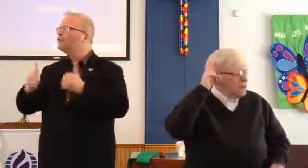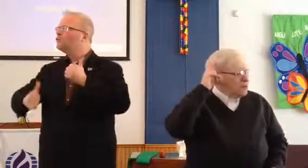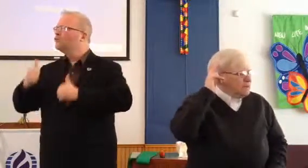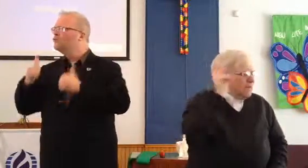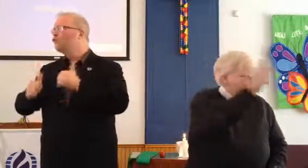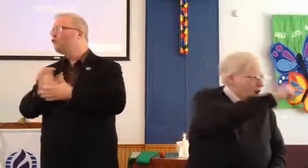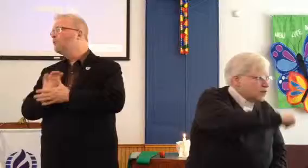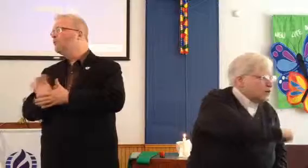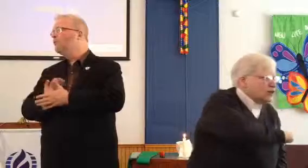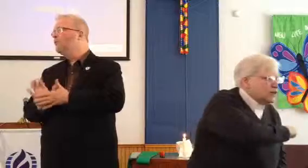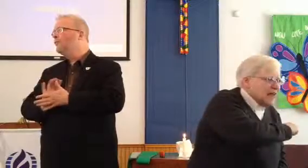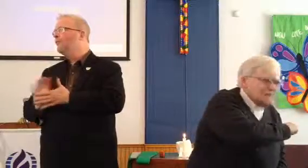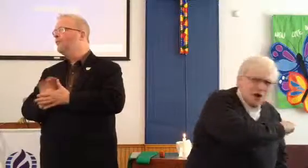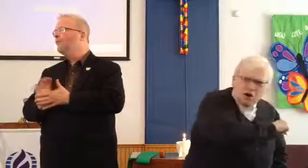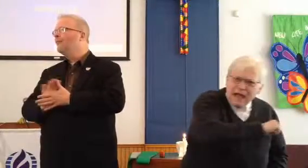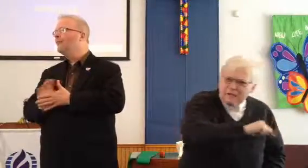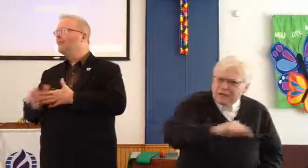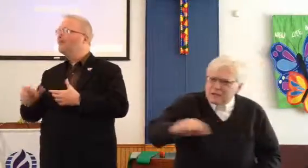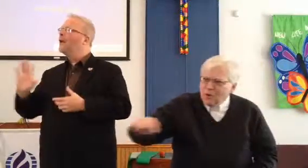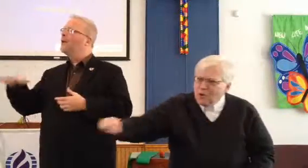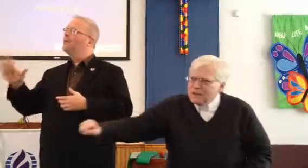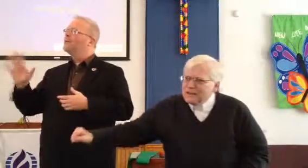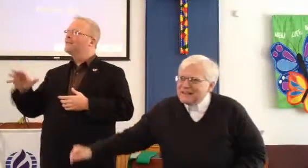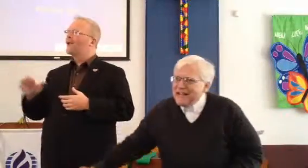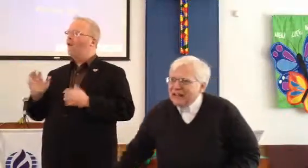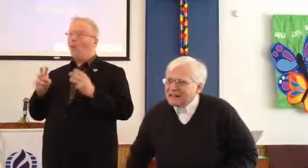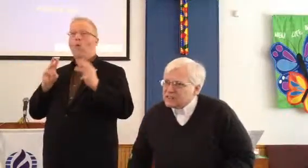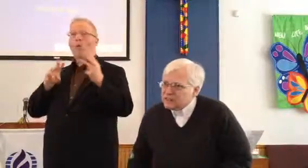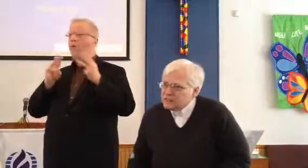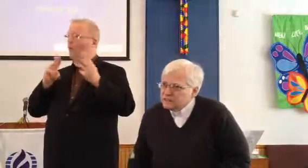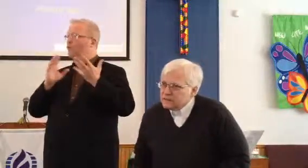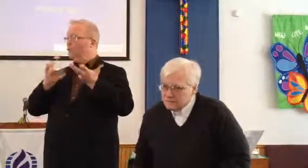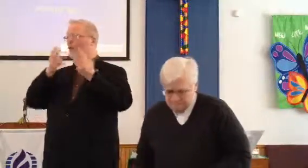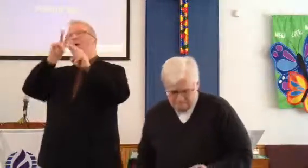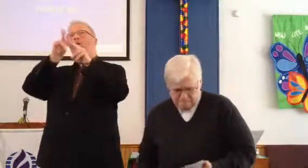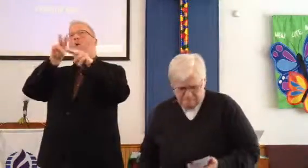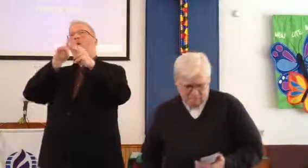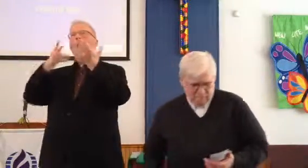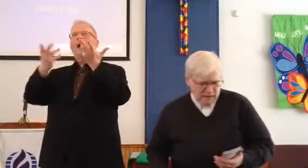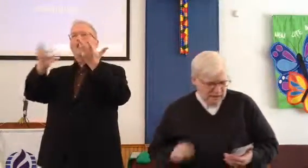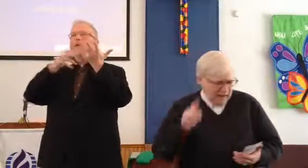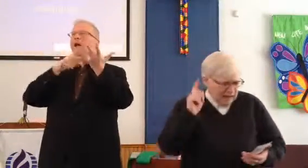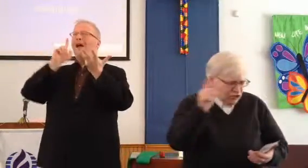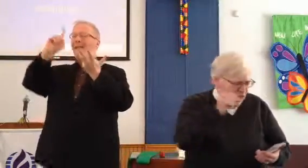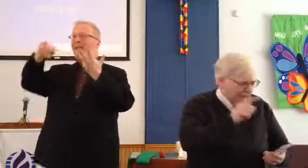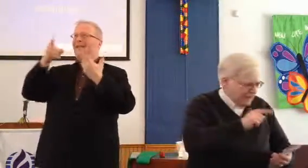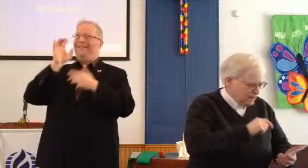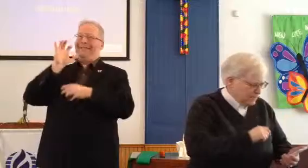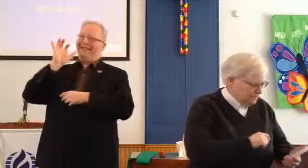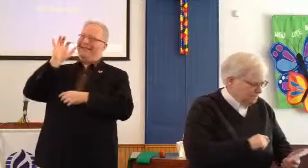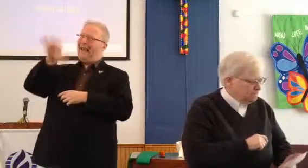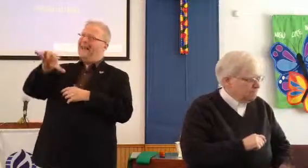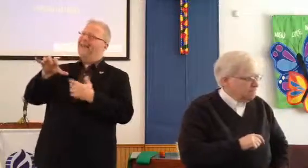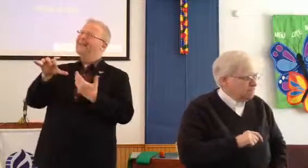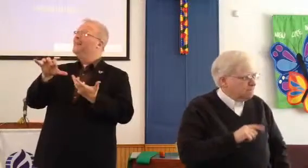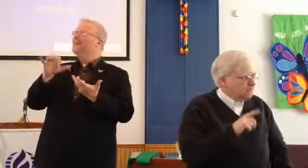Captain Picard would never have explored the galaxy. And Jack